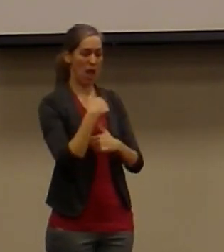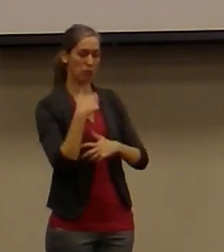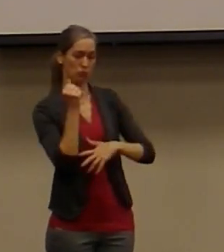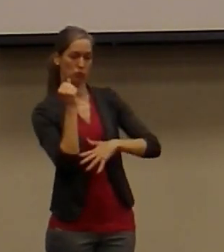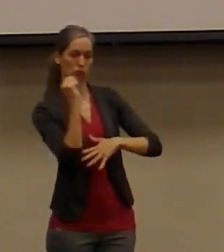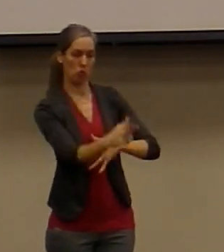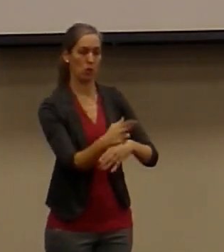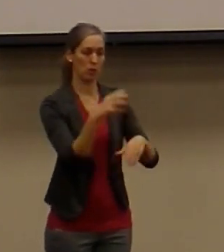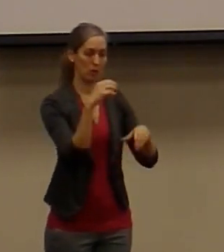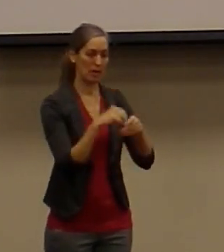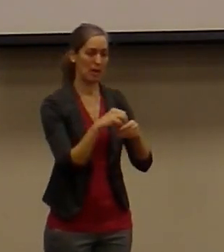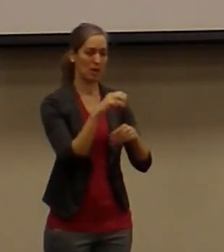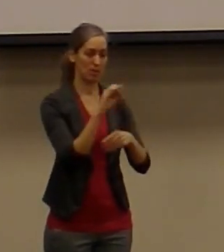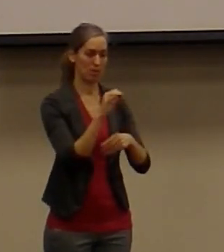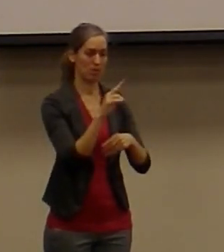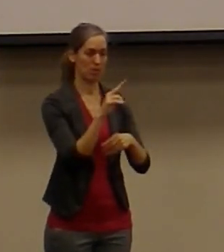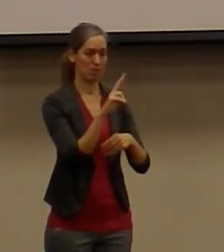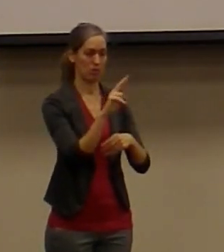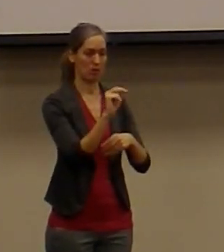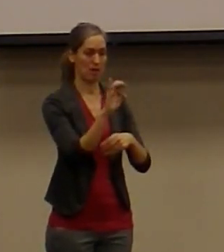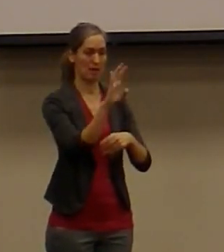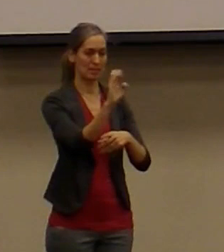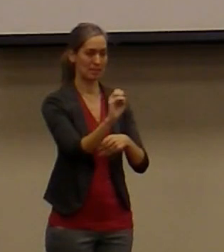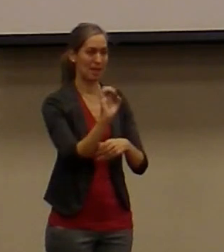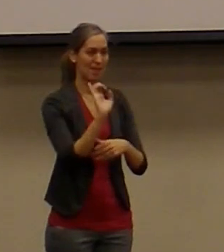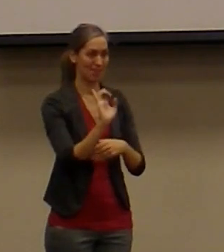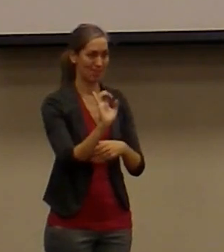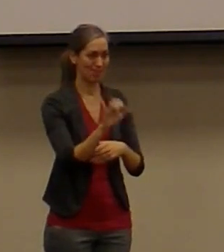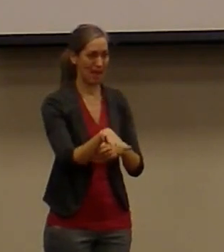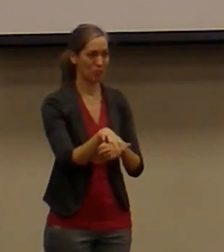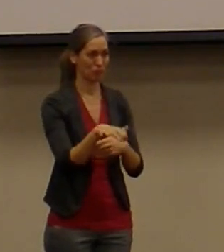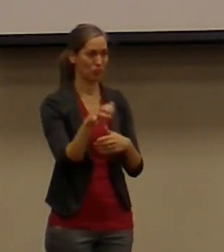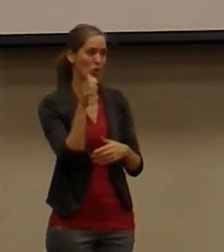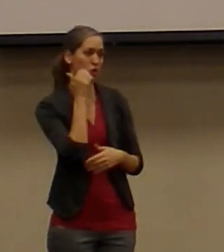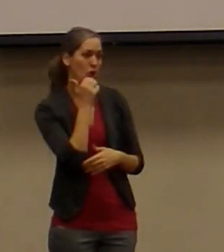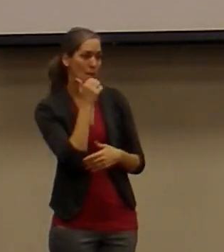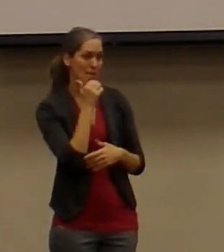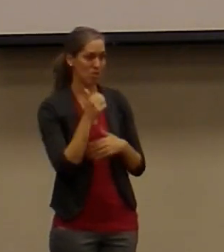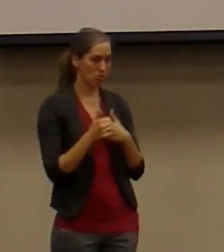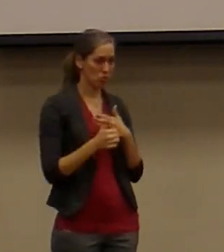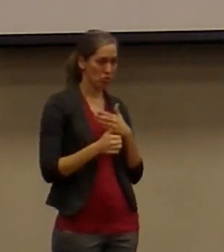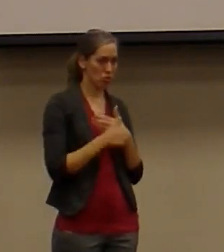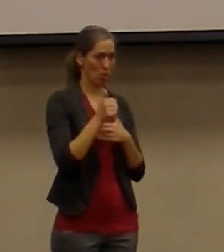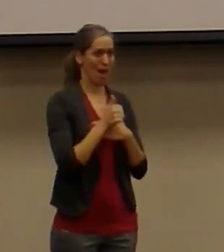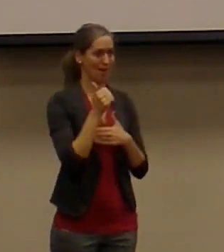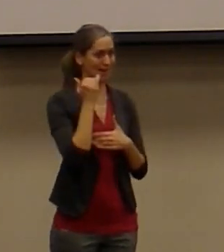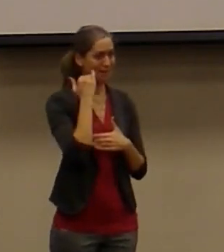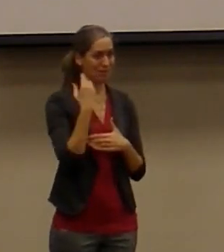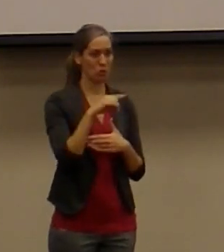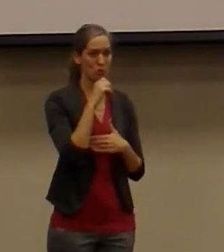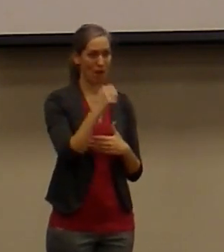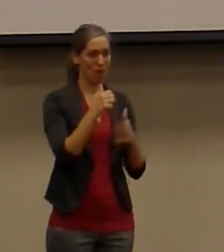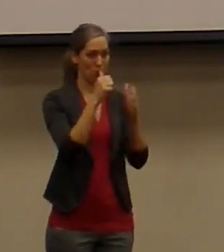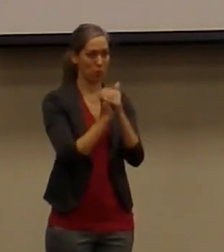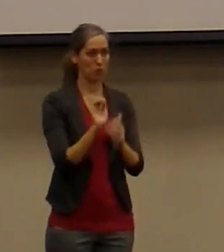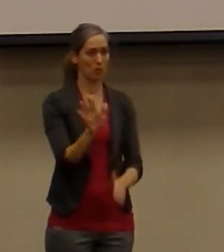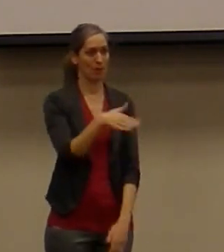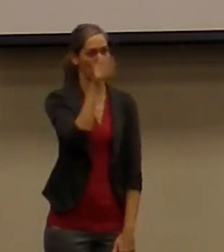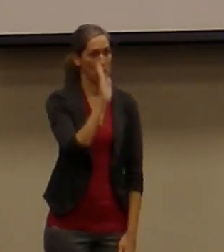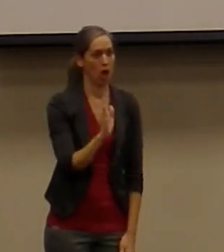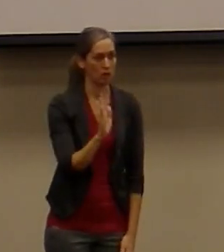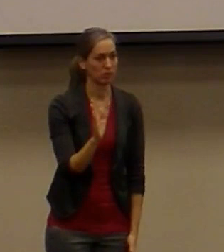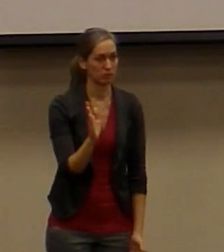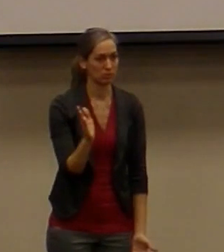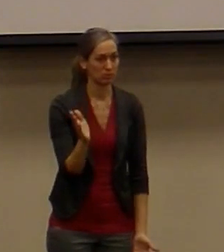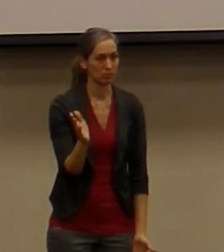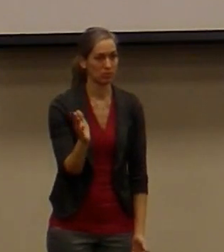people into one of these furnaces if they did not honor and worship the gods of the Chaldeans. They've actually